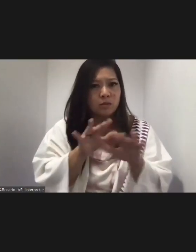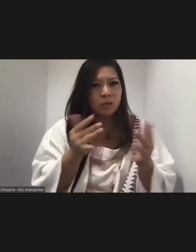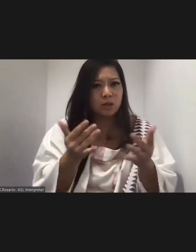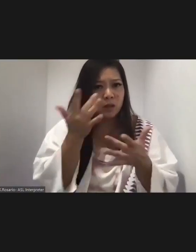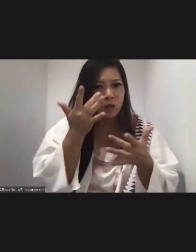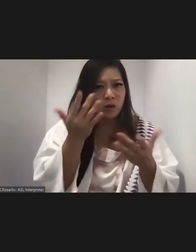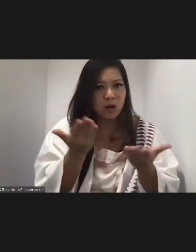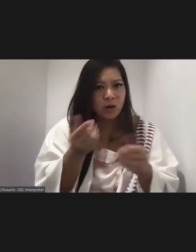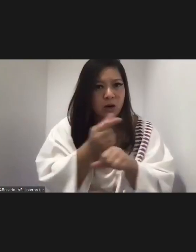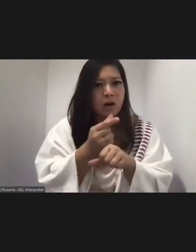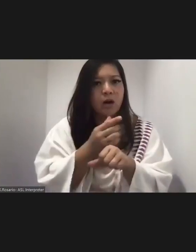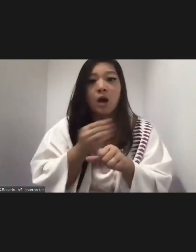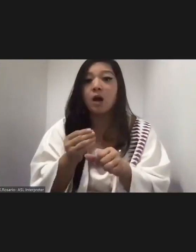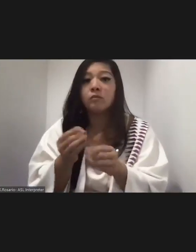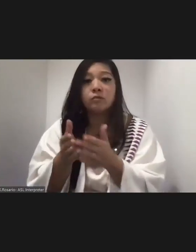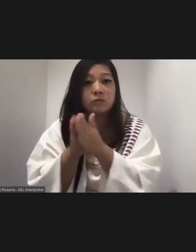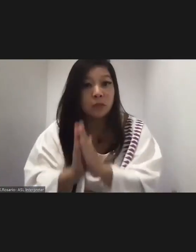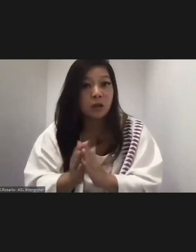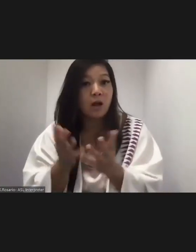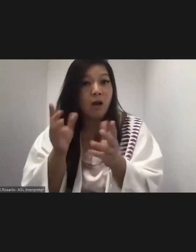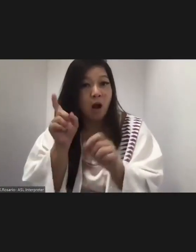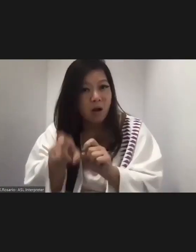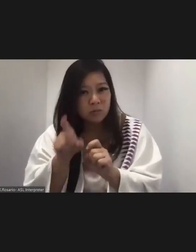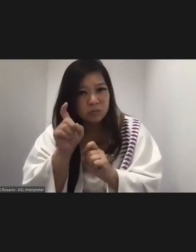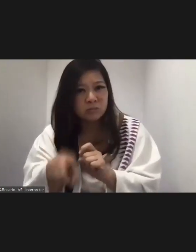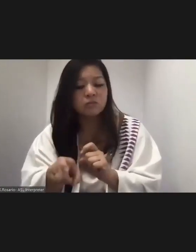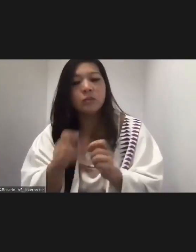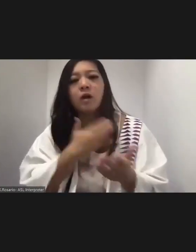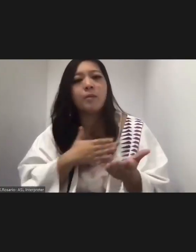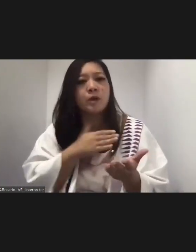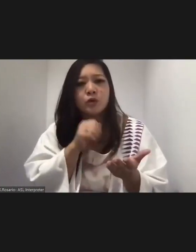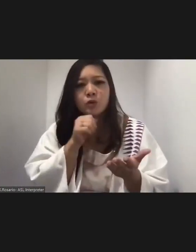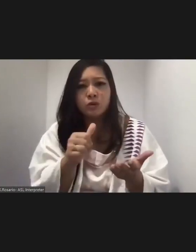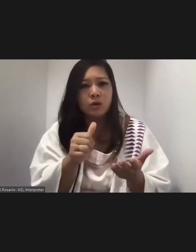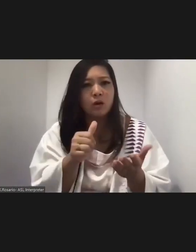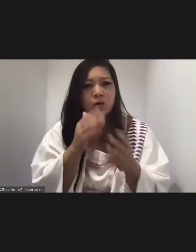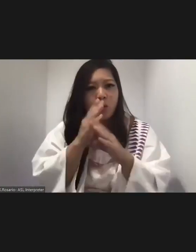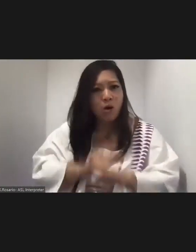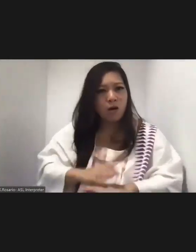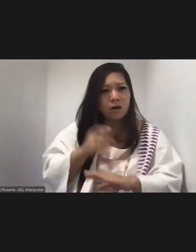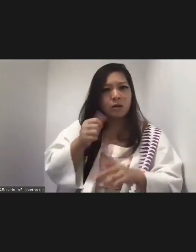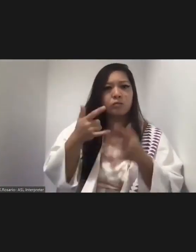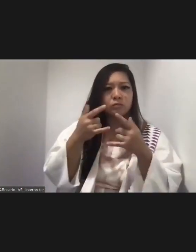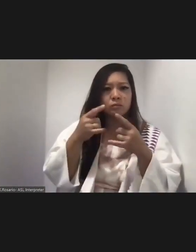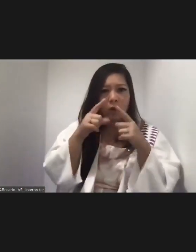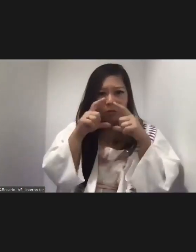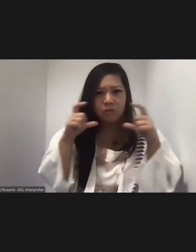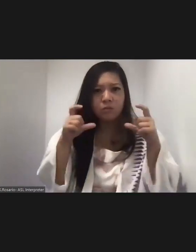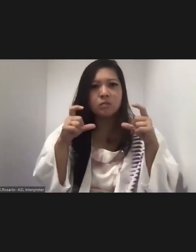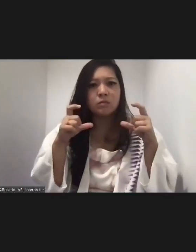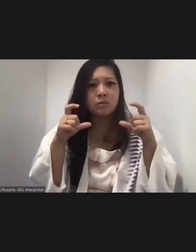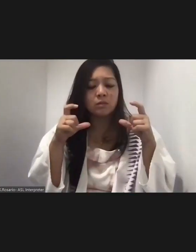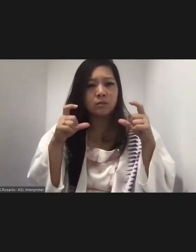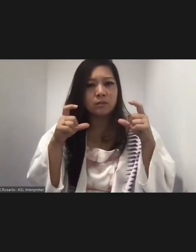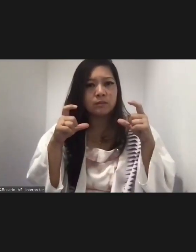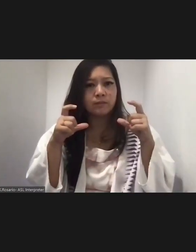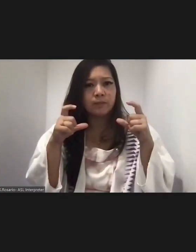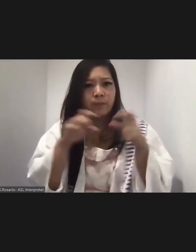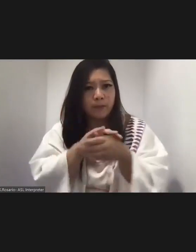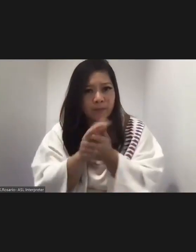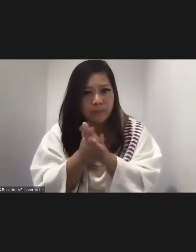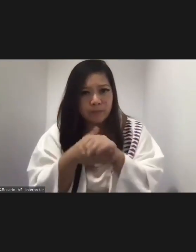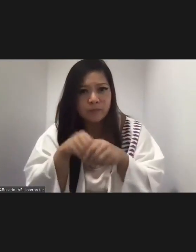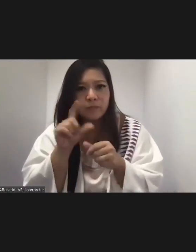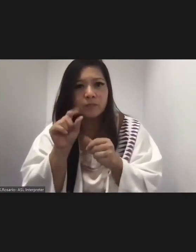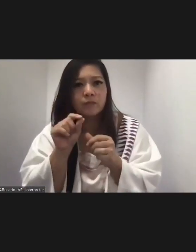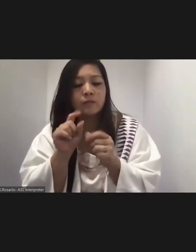pleading with you, please do not let your guards down. Wear your mask,